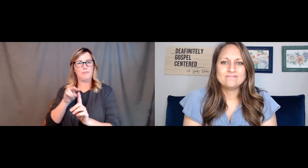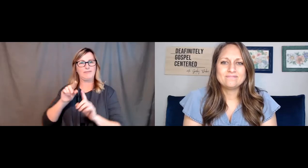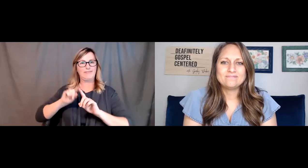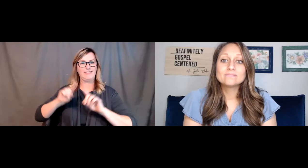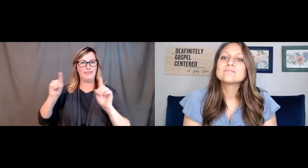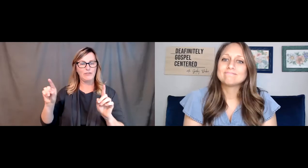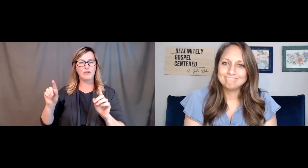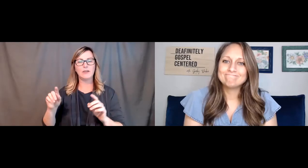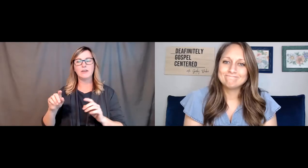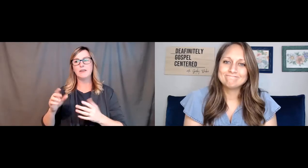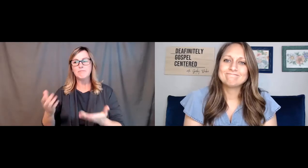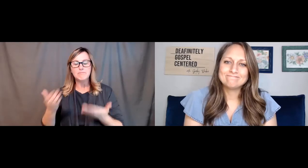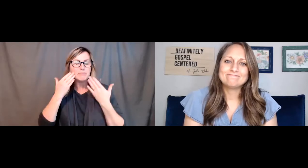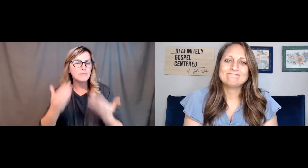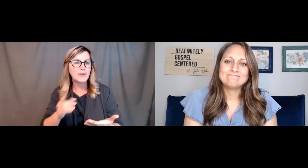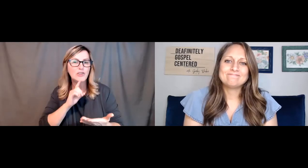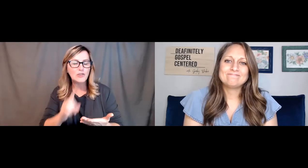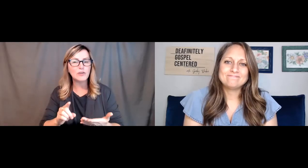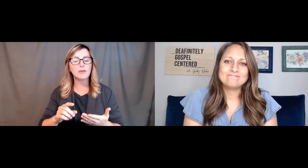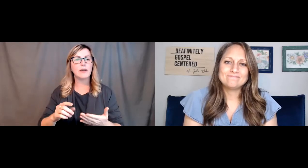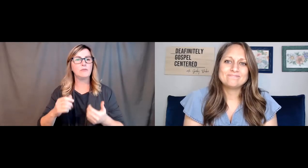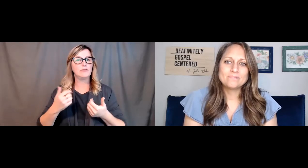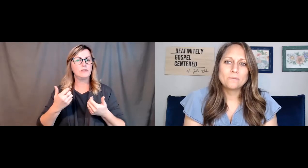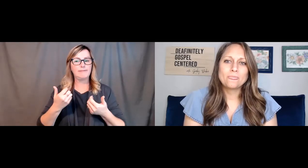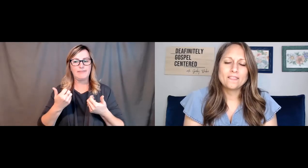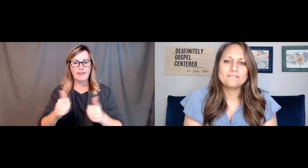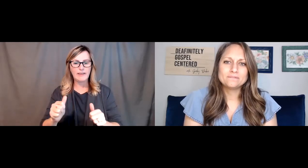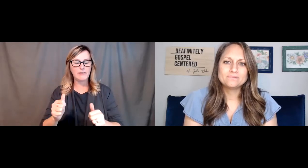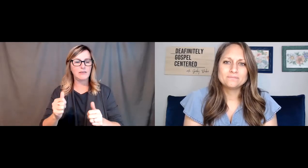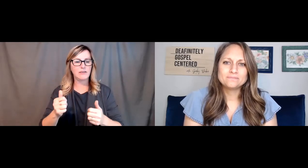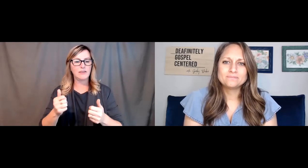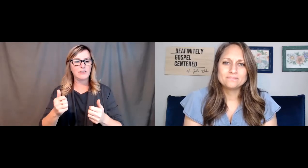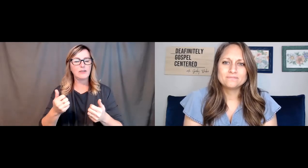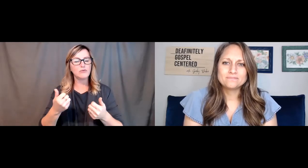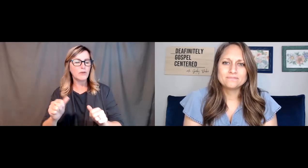my perspective? I'm not sure.